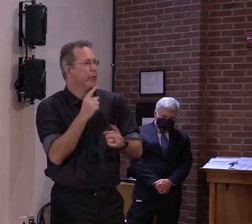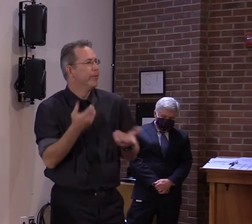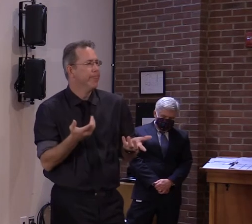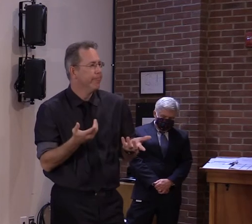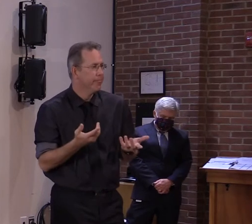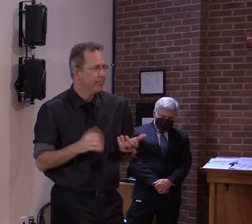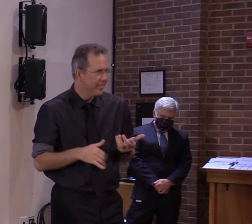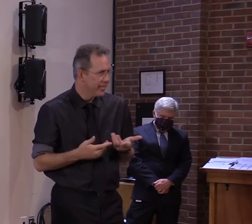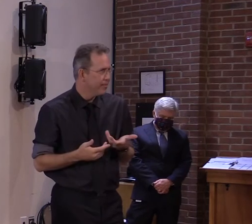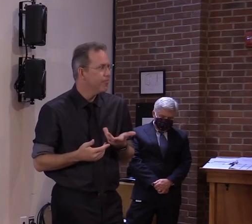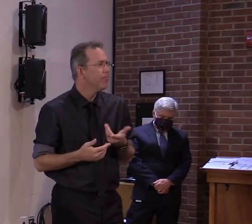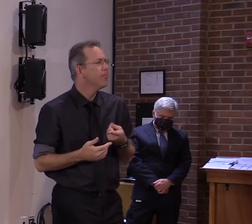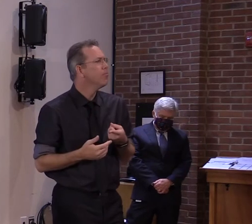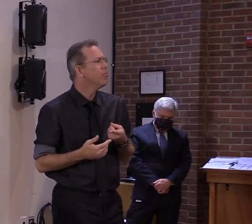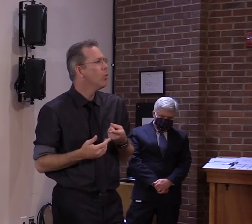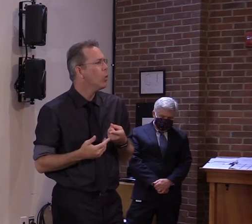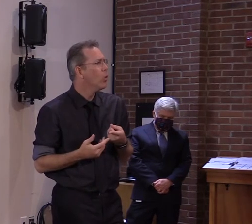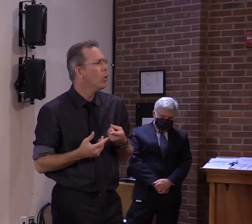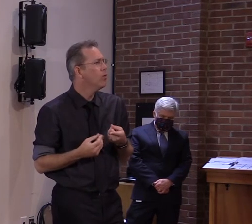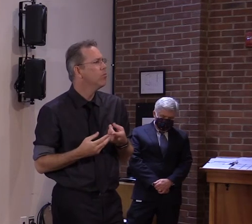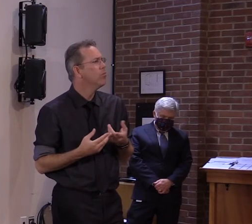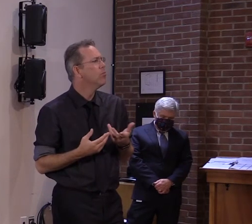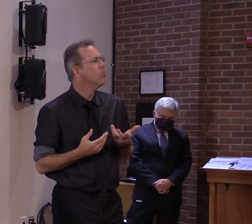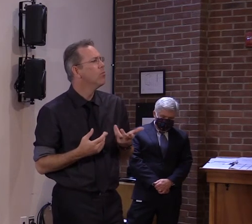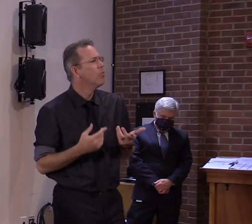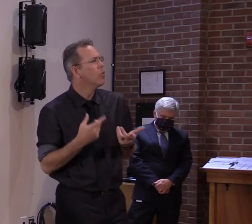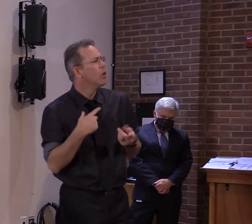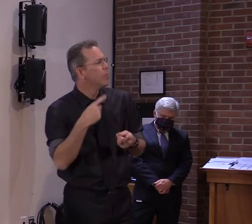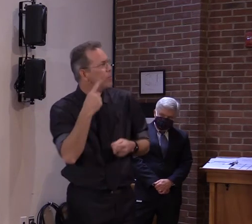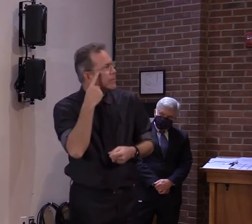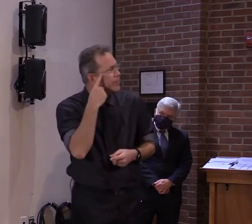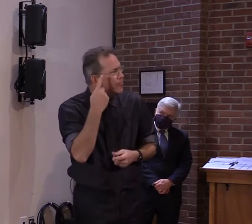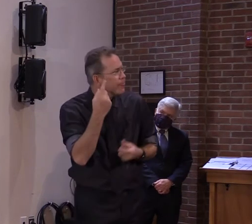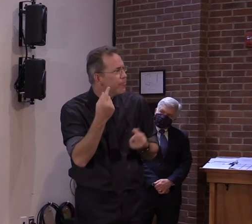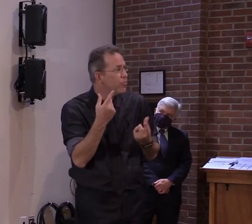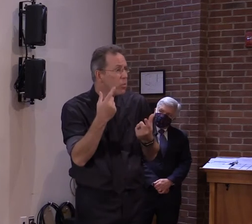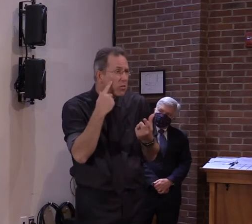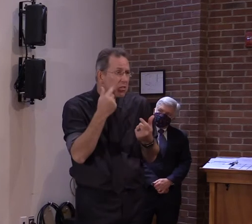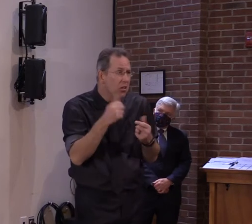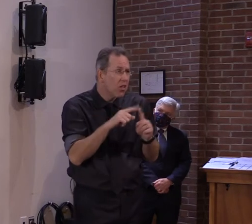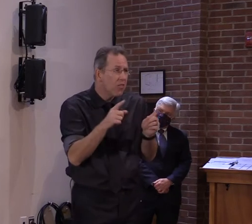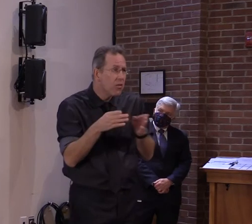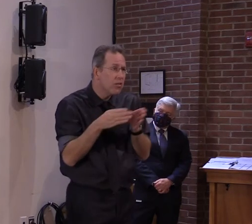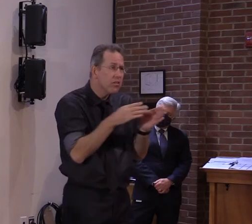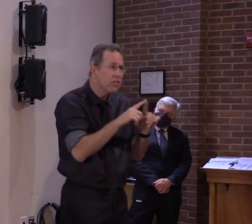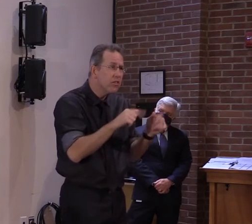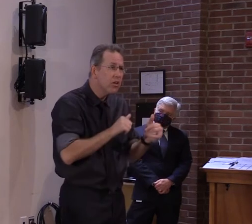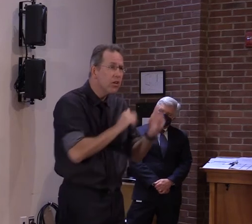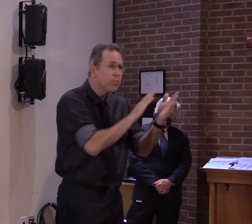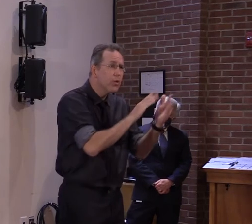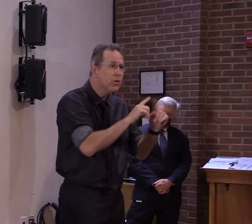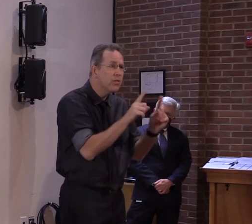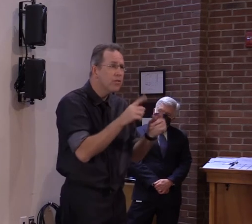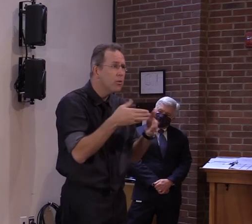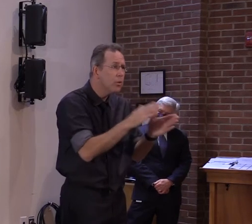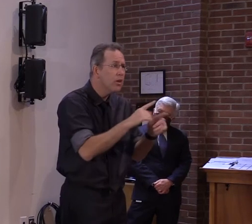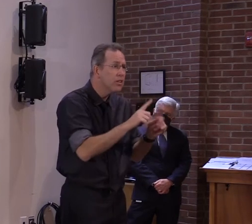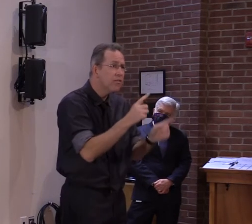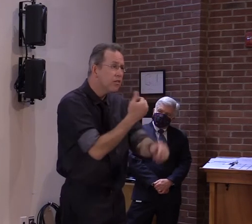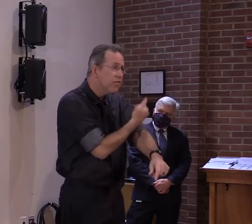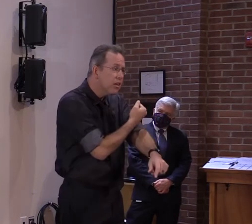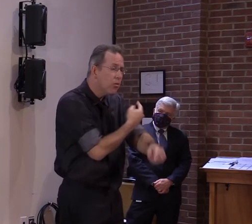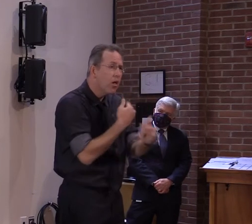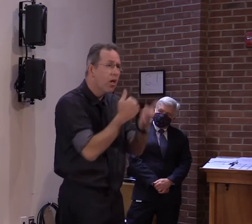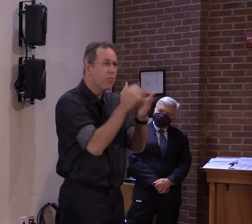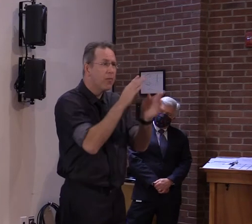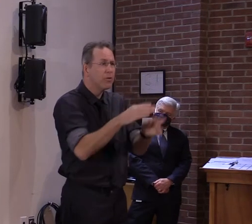sense? You could figure that out. Would it make sense to try one of the other vaccines? Yeah, so, you know, I don't want to